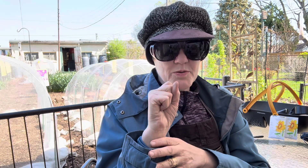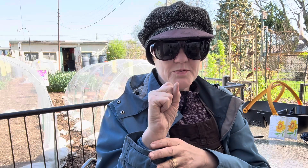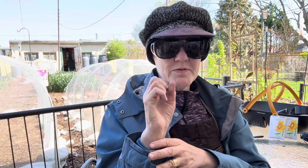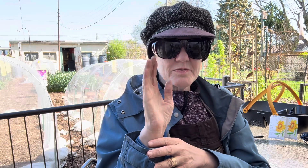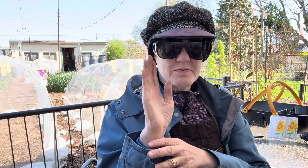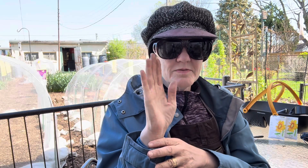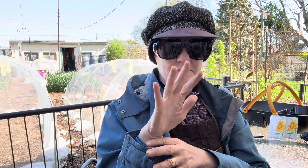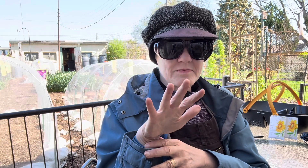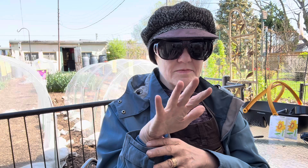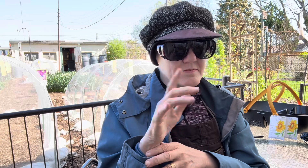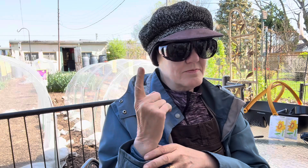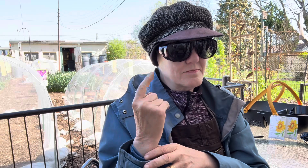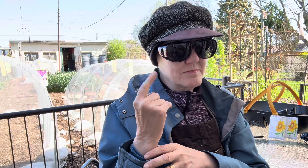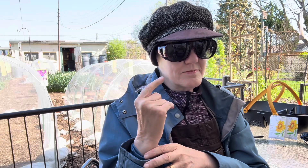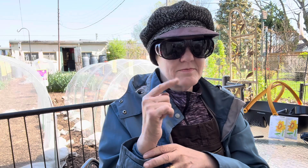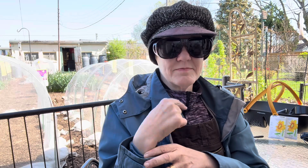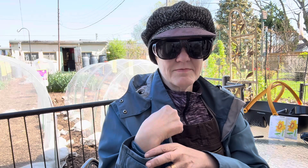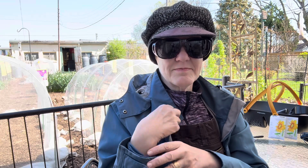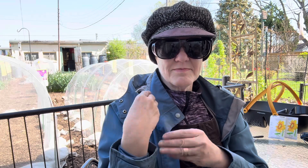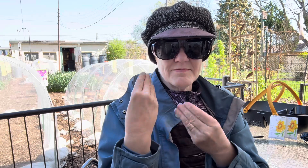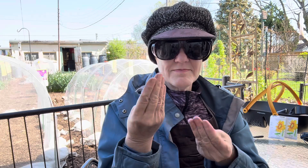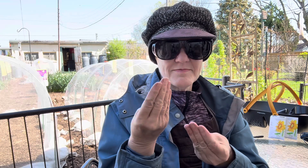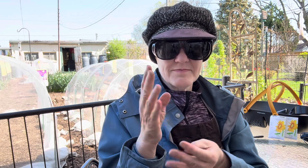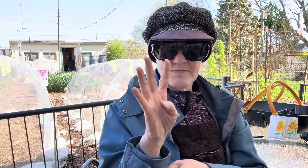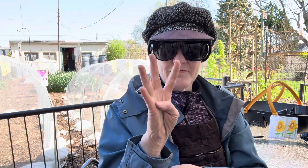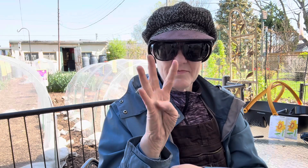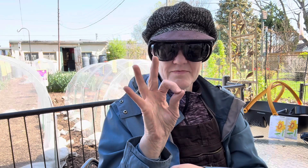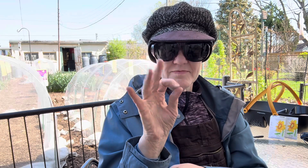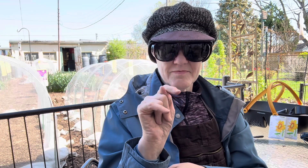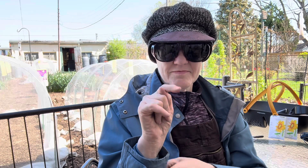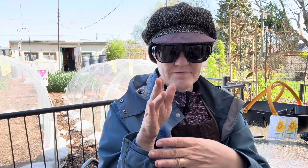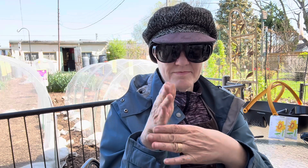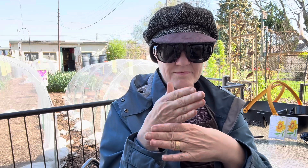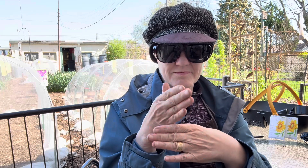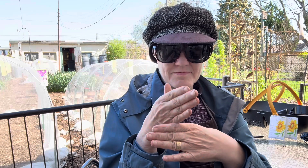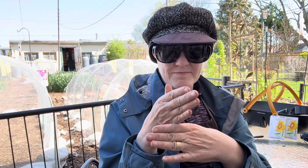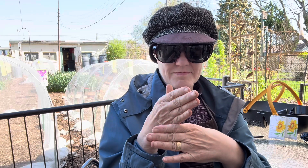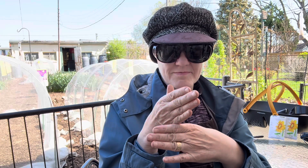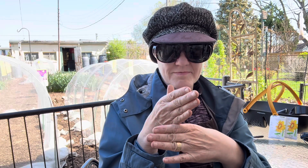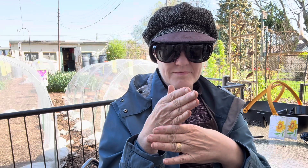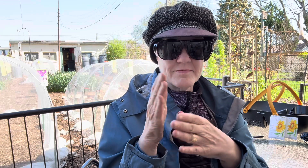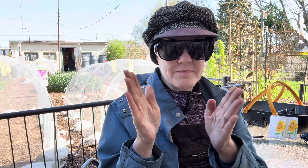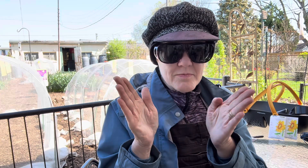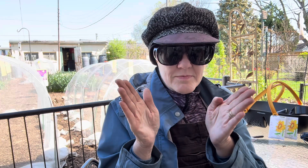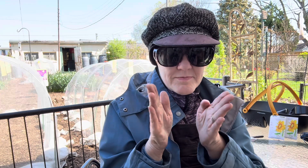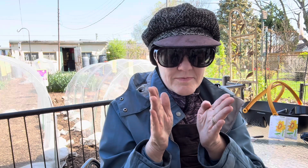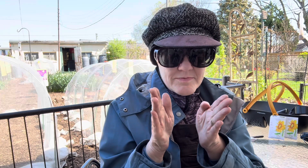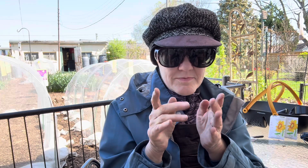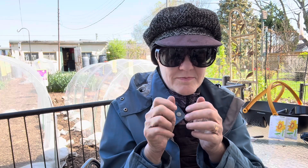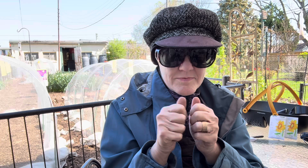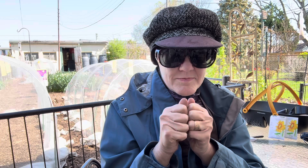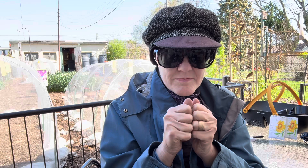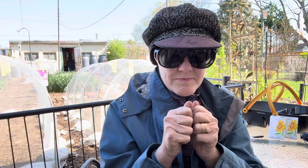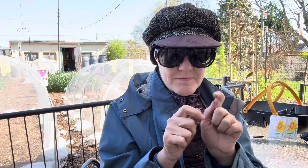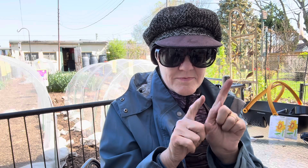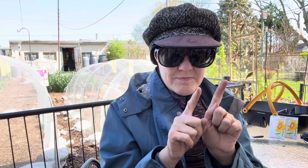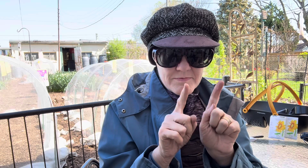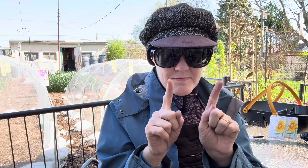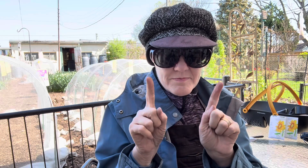I need to check my notes. Last year, I gave them 4 feet. I don't remember. The